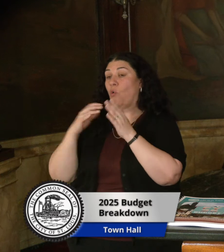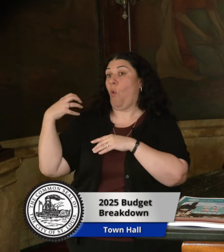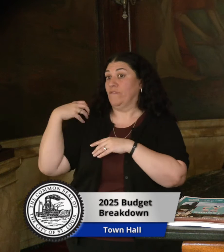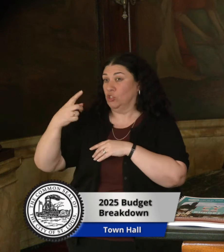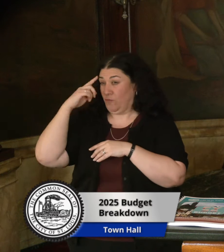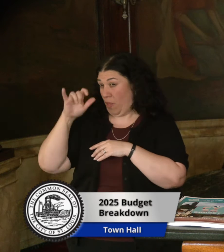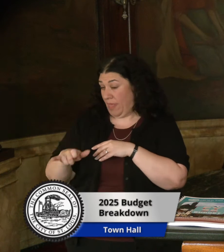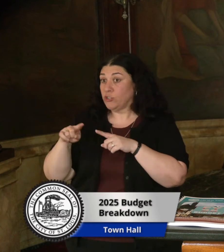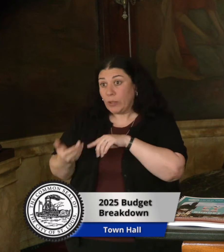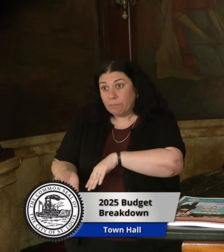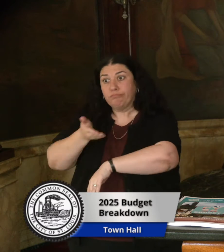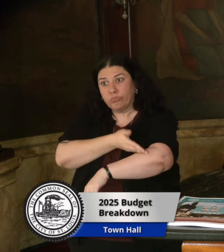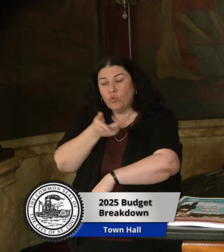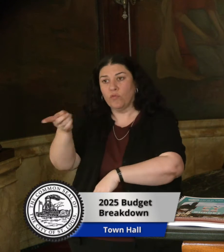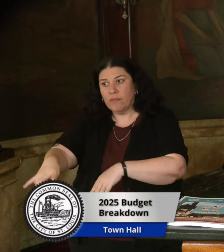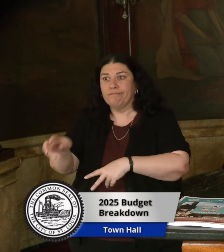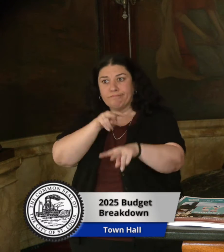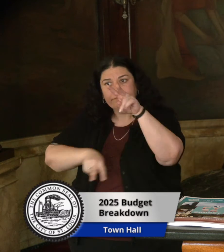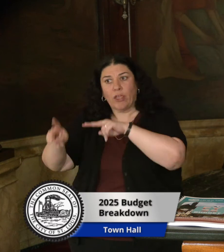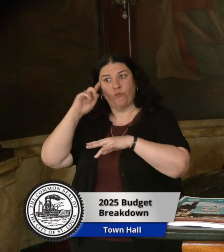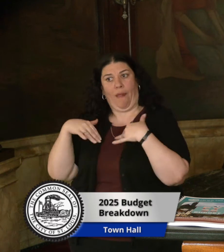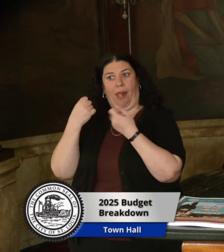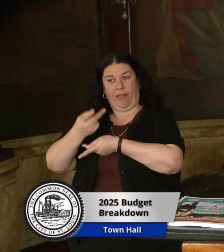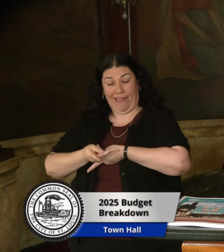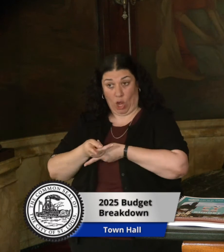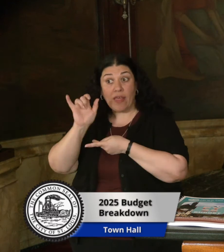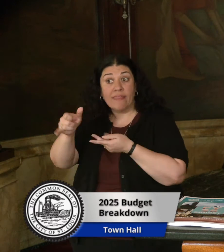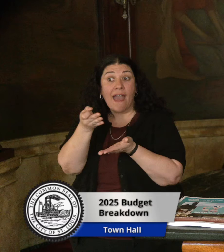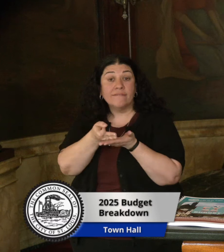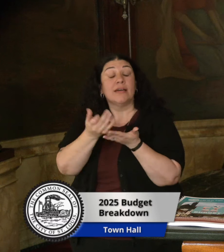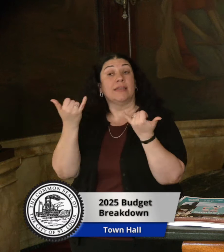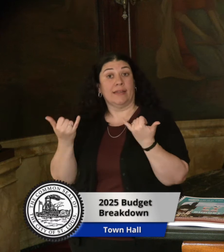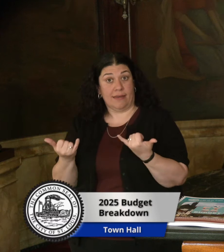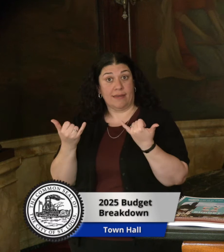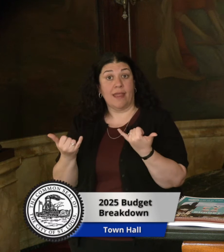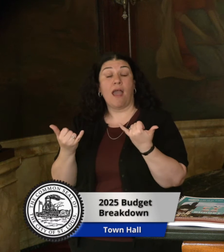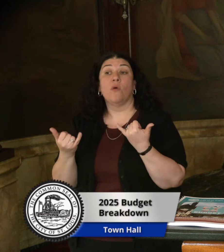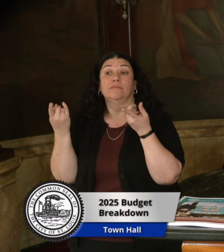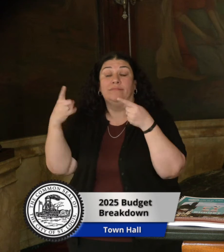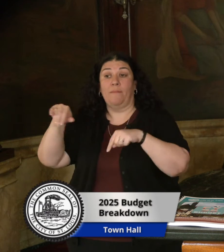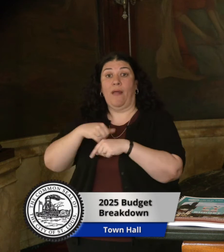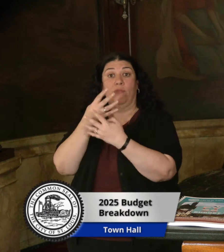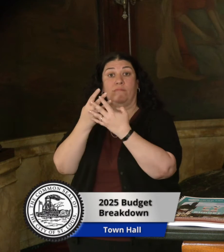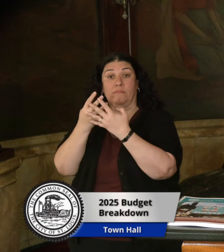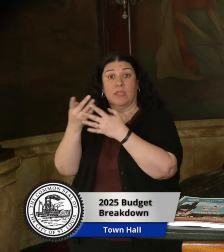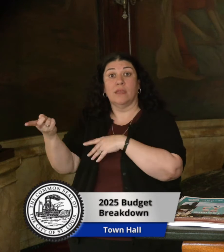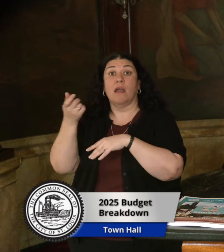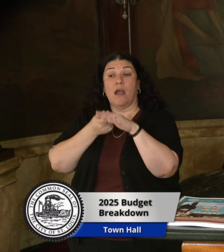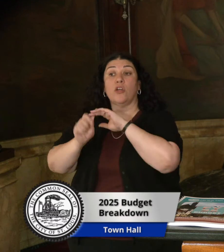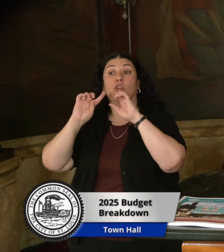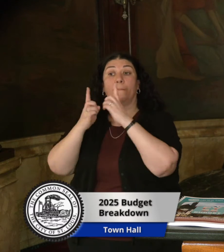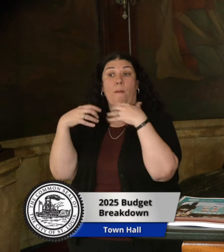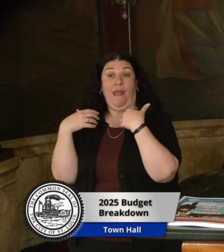to improve healthcare oversight at the facility. This funding is now under work at the jail under the leadership of the Department of